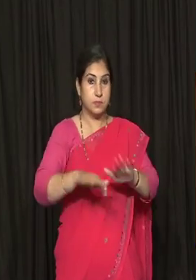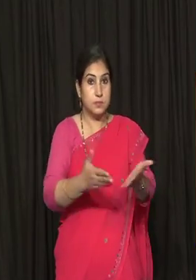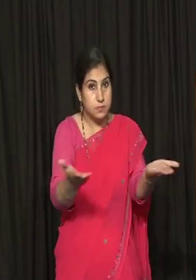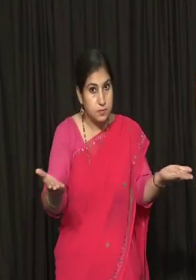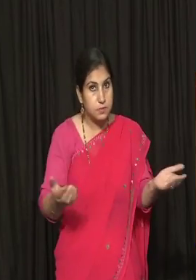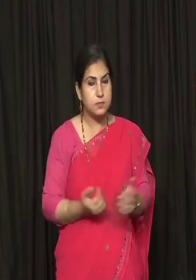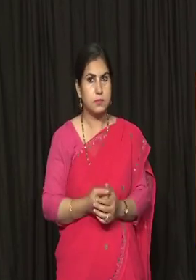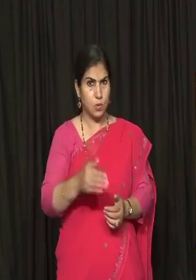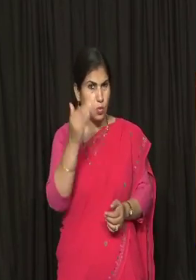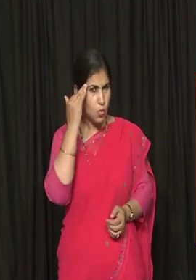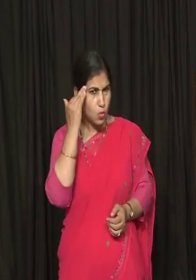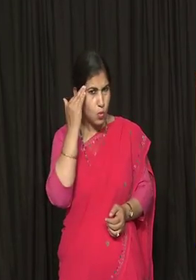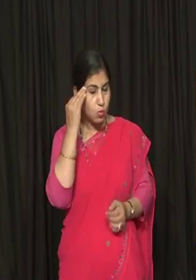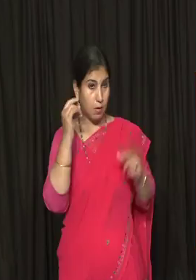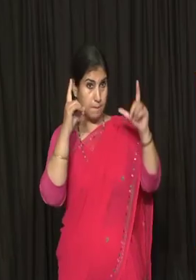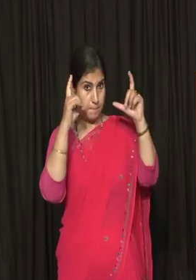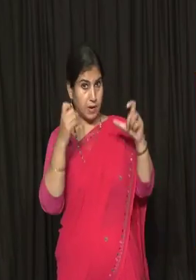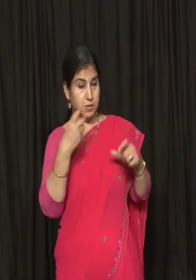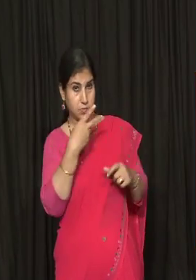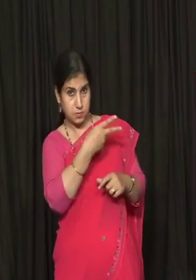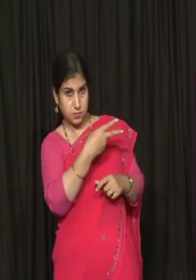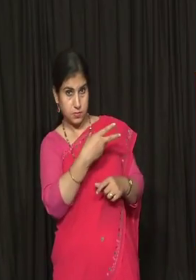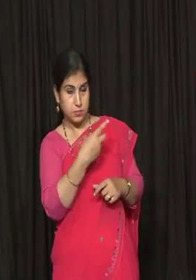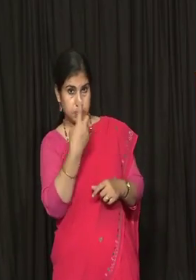Learners, can you recognize the picture on your screen?